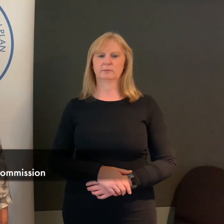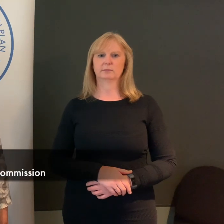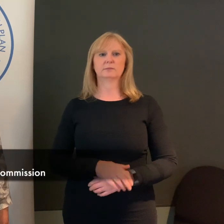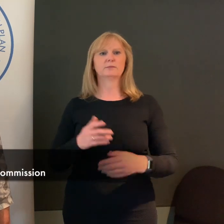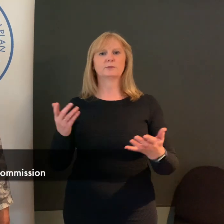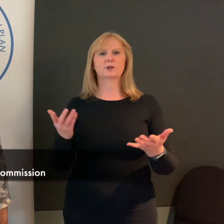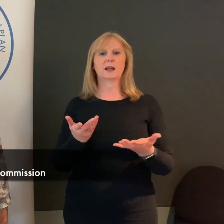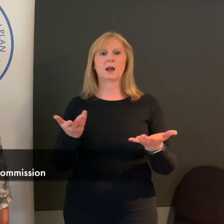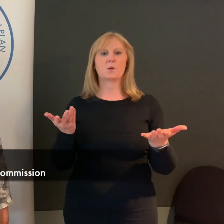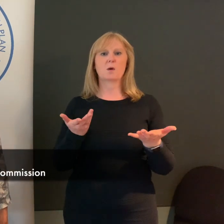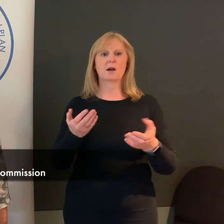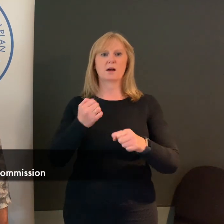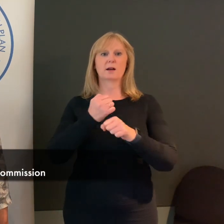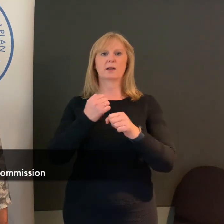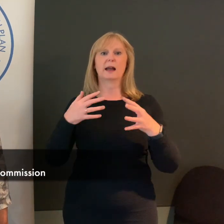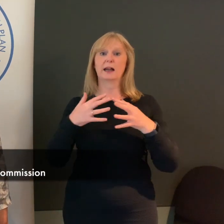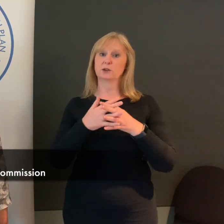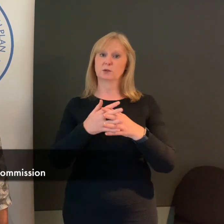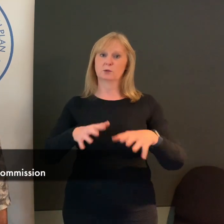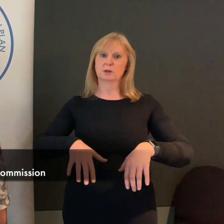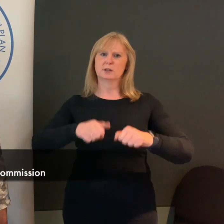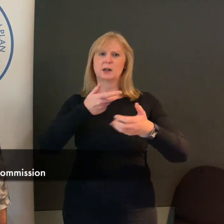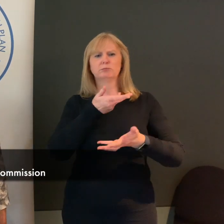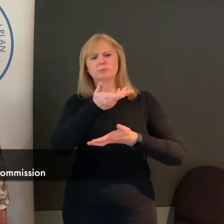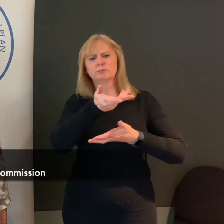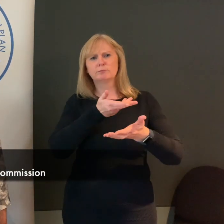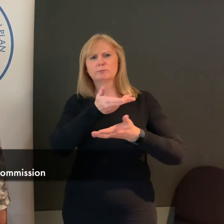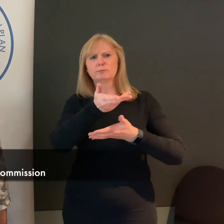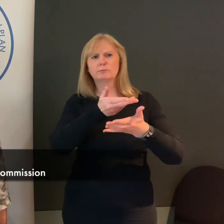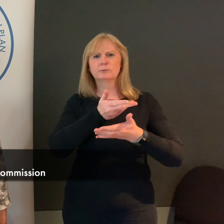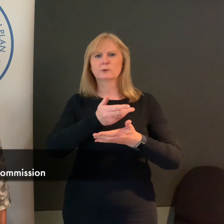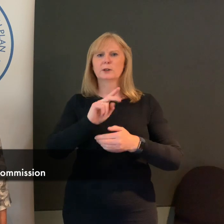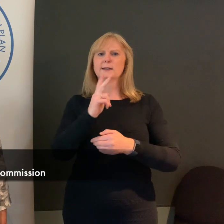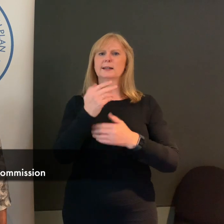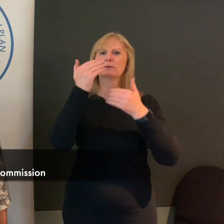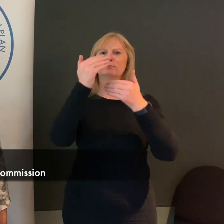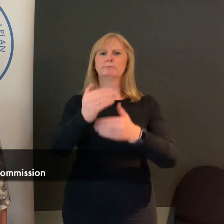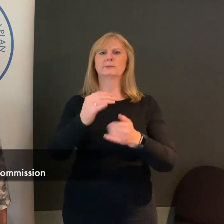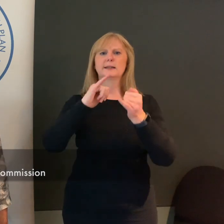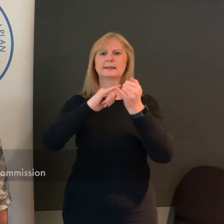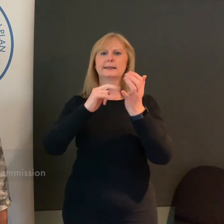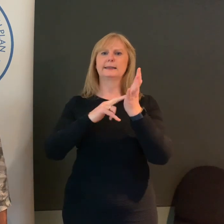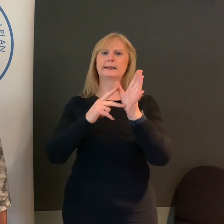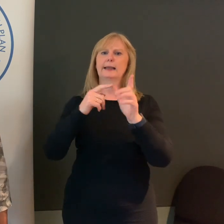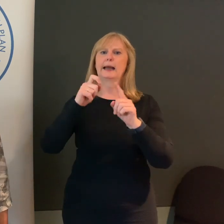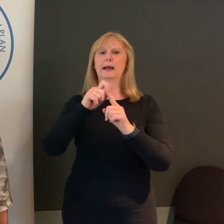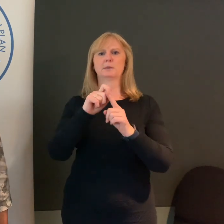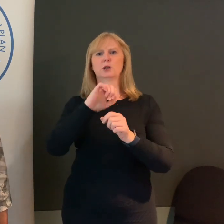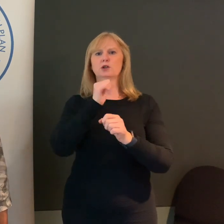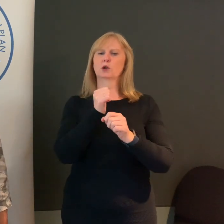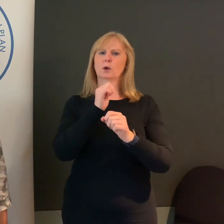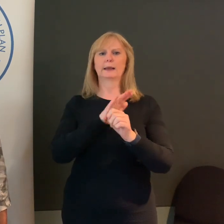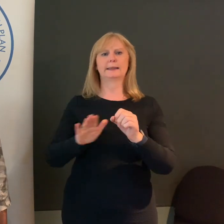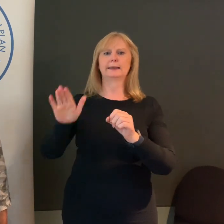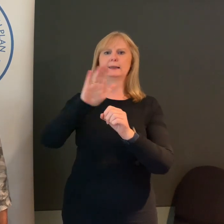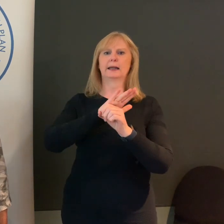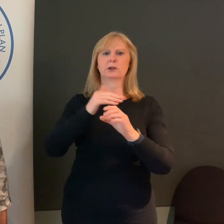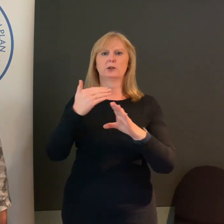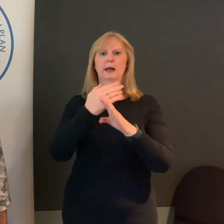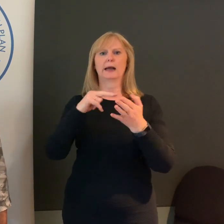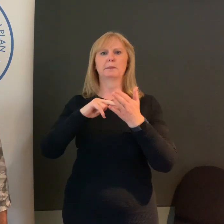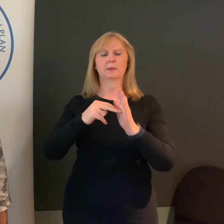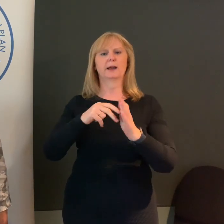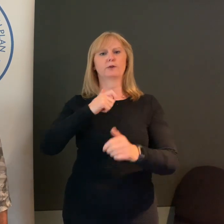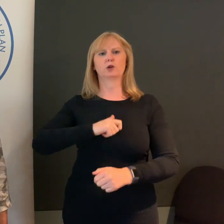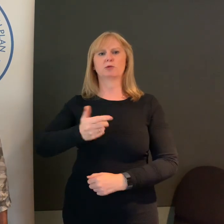We are in Glasgow today to begin the consultation process on the second phase of SNAP, Scotland's National Action Plan for Human